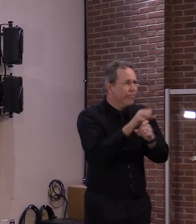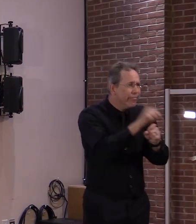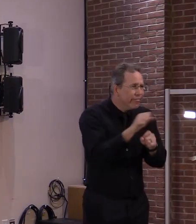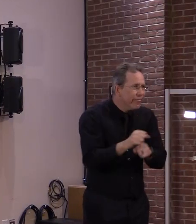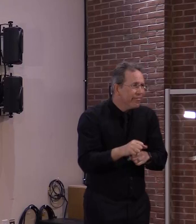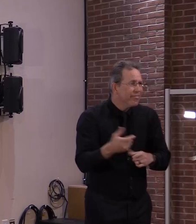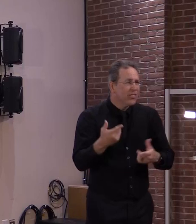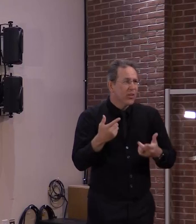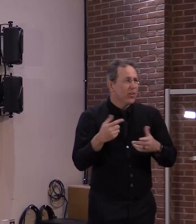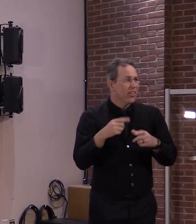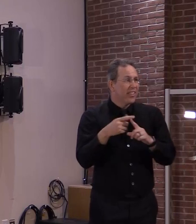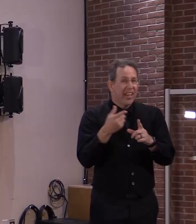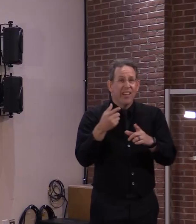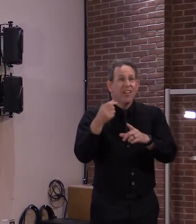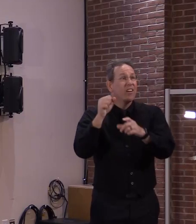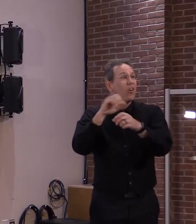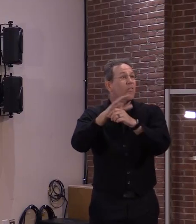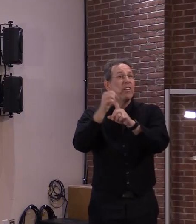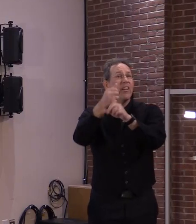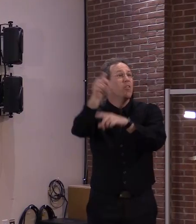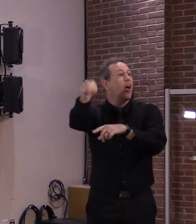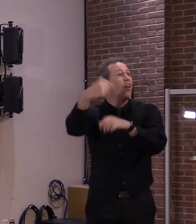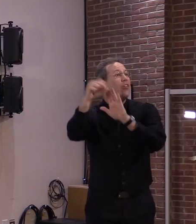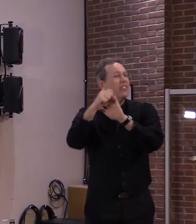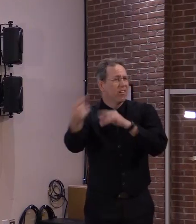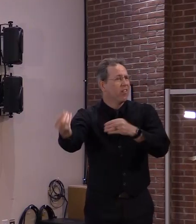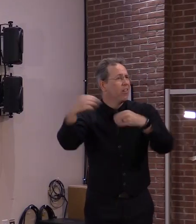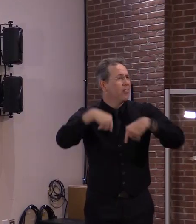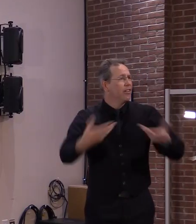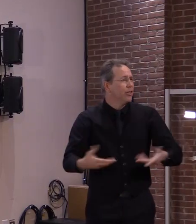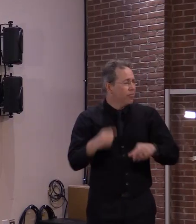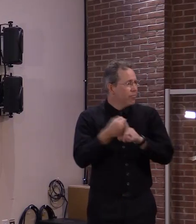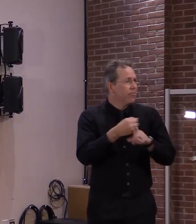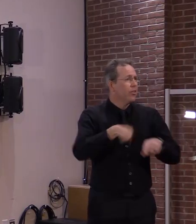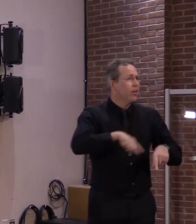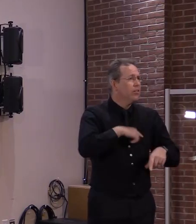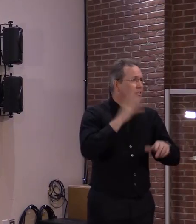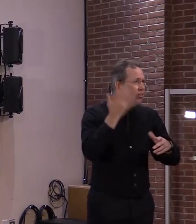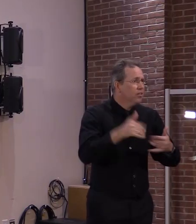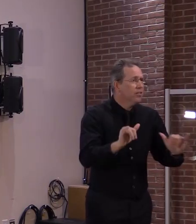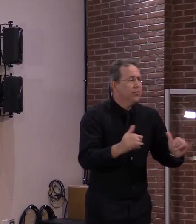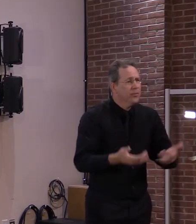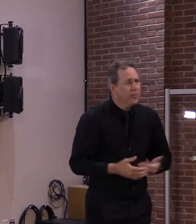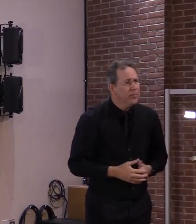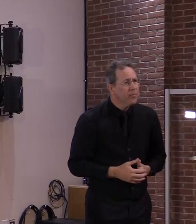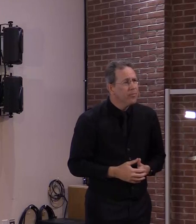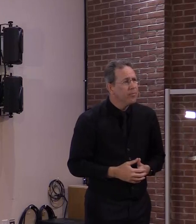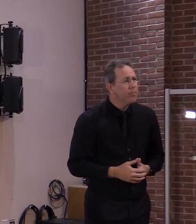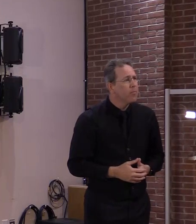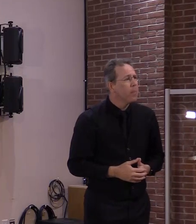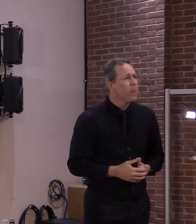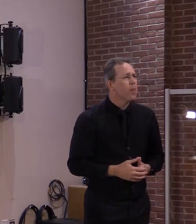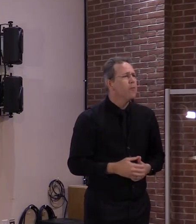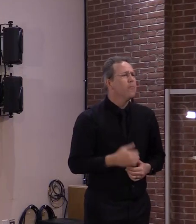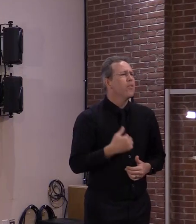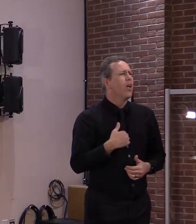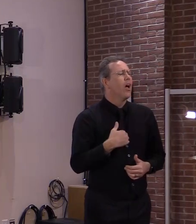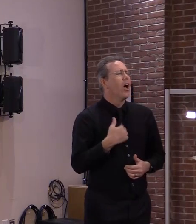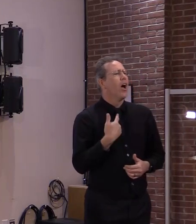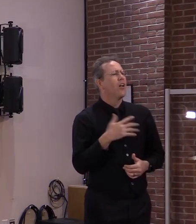state. I wouldn't want to project that there's going to need to be further attention. As you know, we're